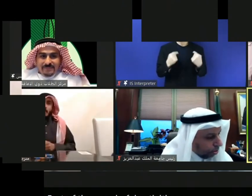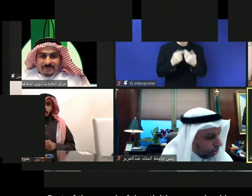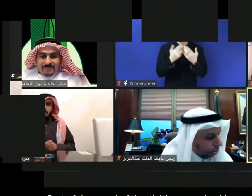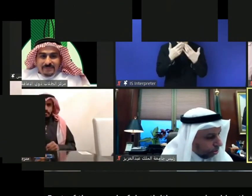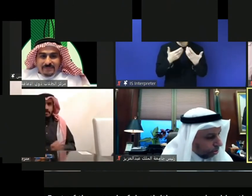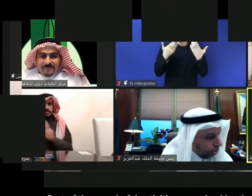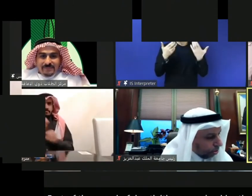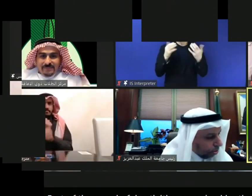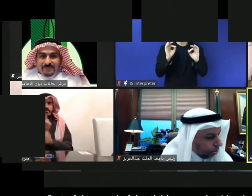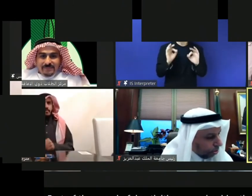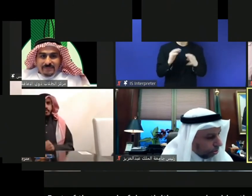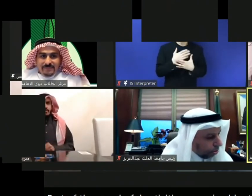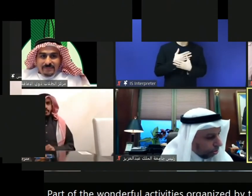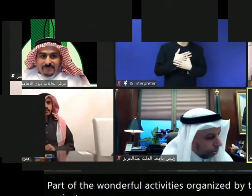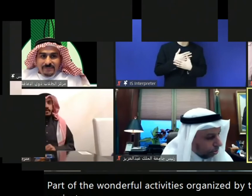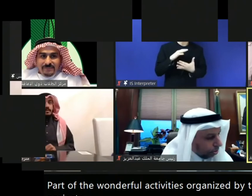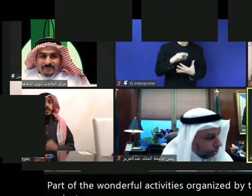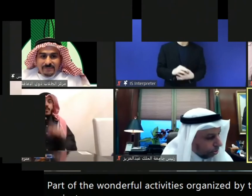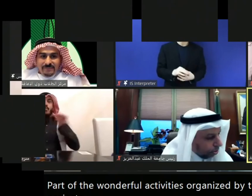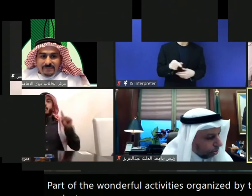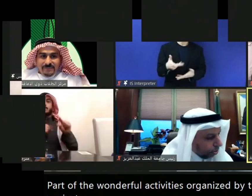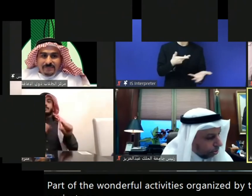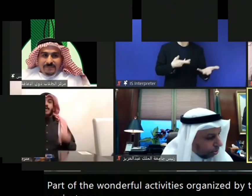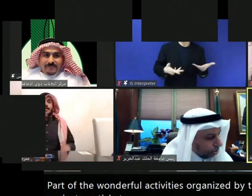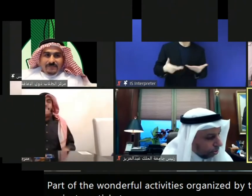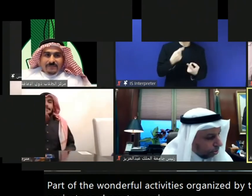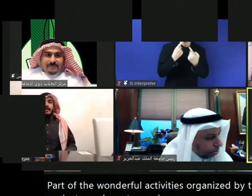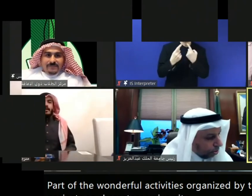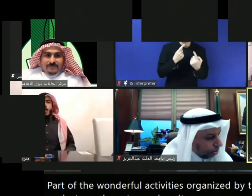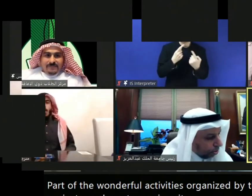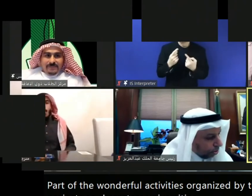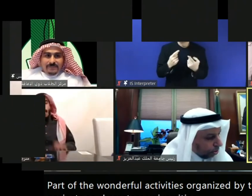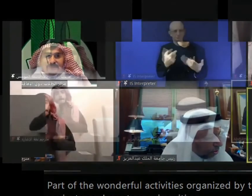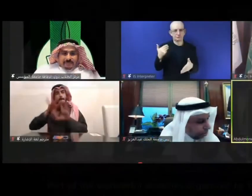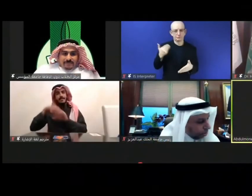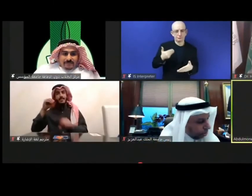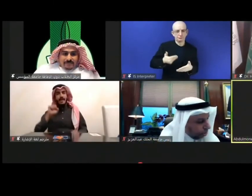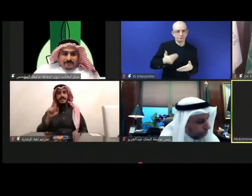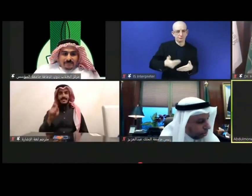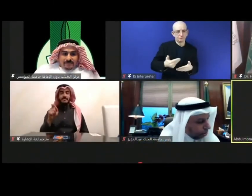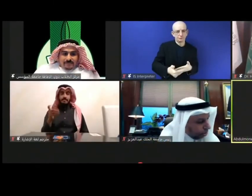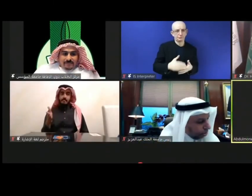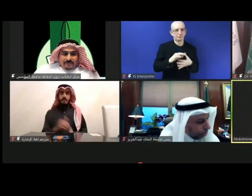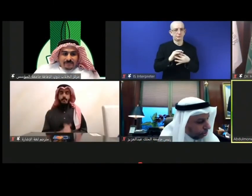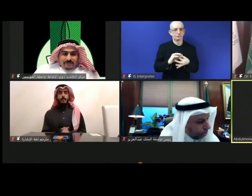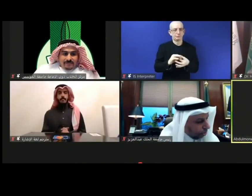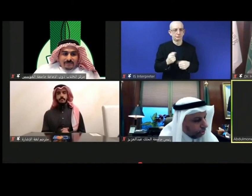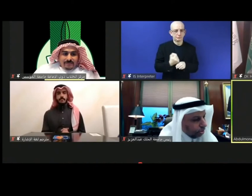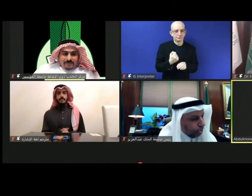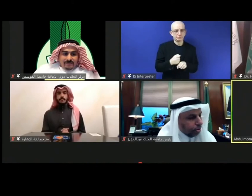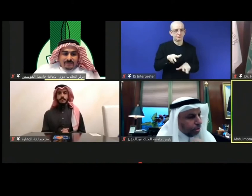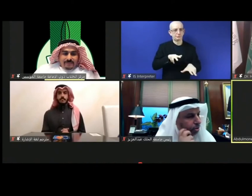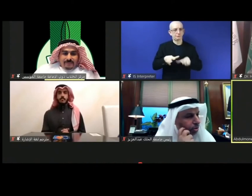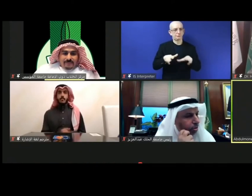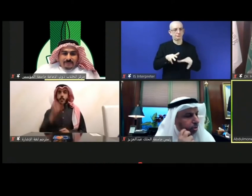by the Zero Project, as King Abdulaziz University is actually so proud